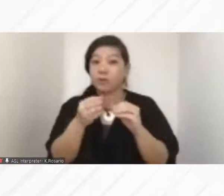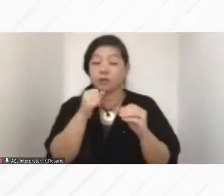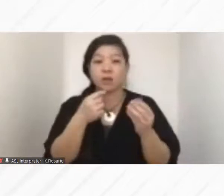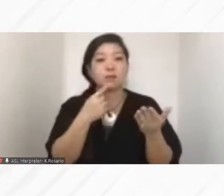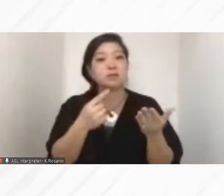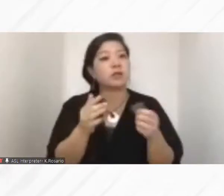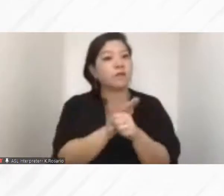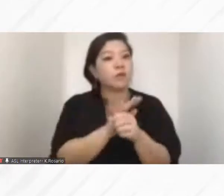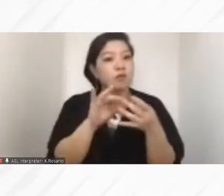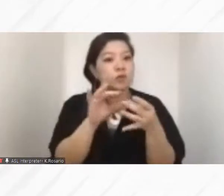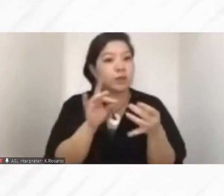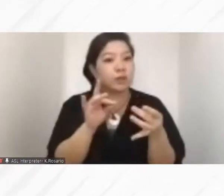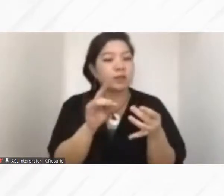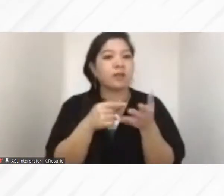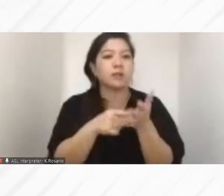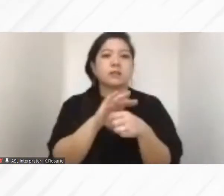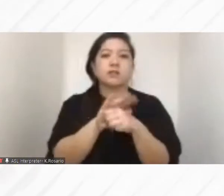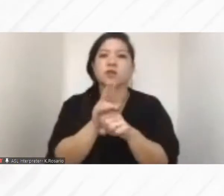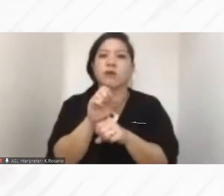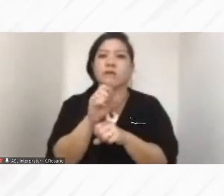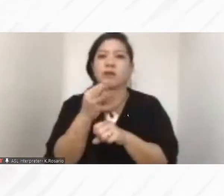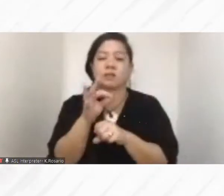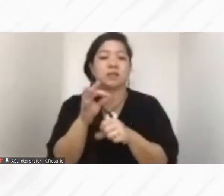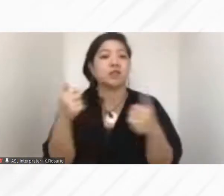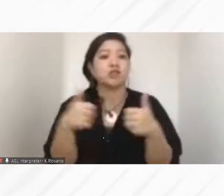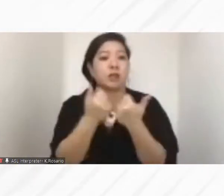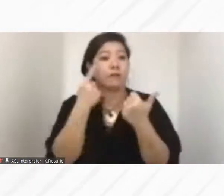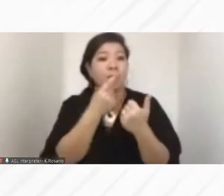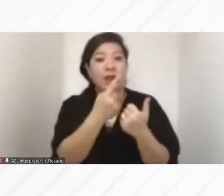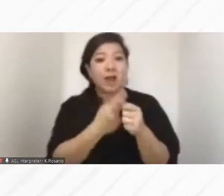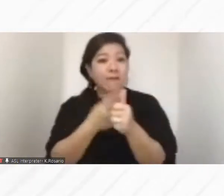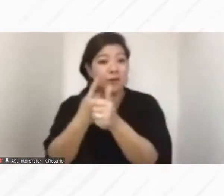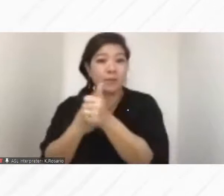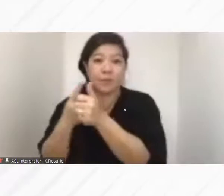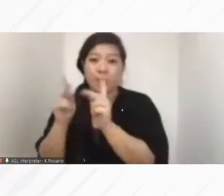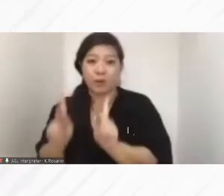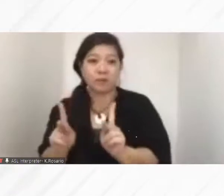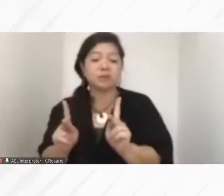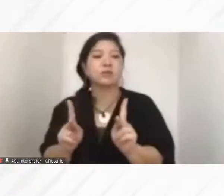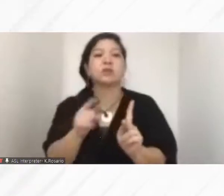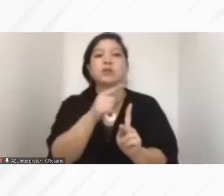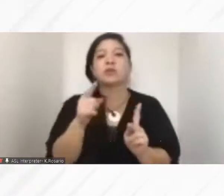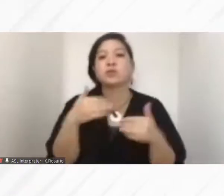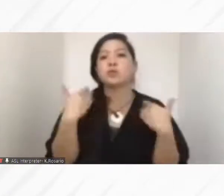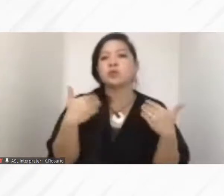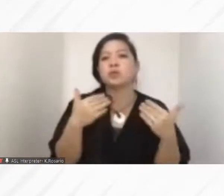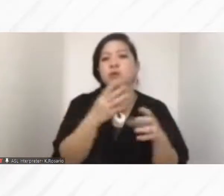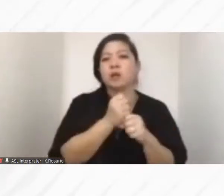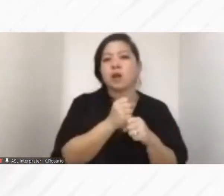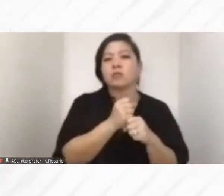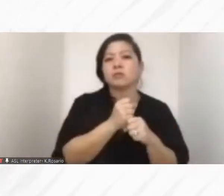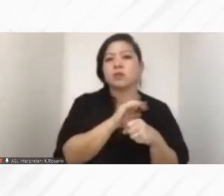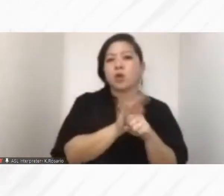story. This pandemic has been challenging for every single one of us, whether you've gotten COVID,